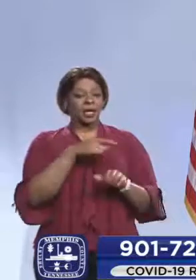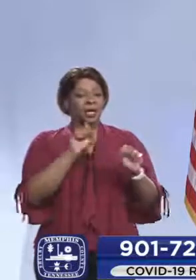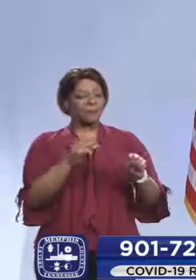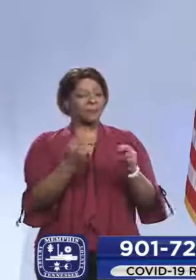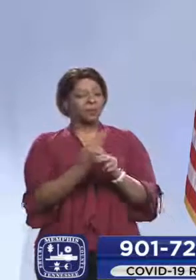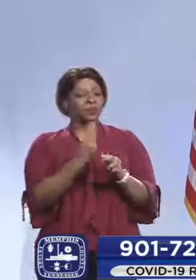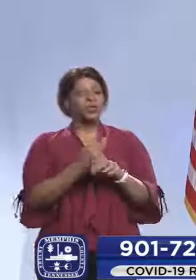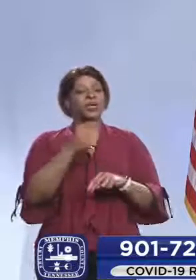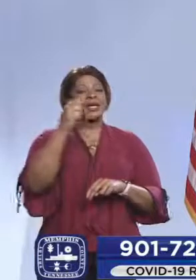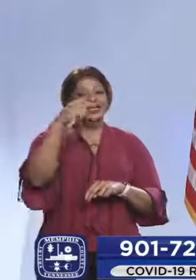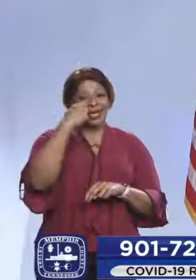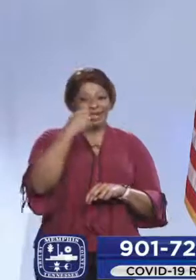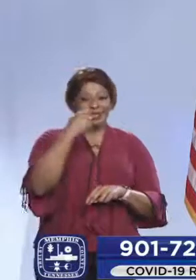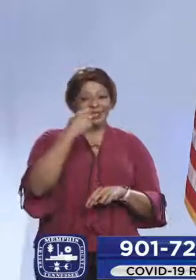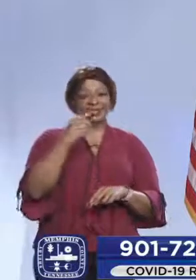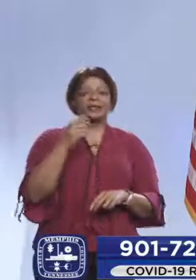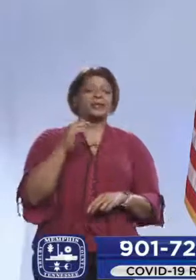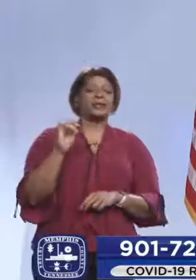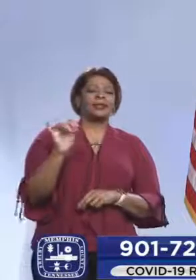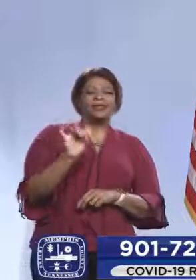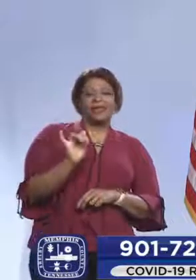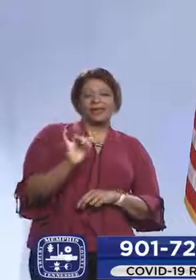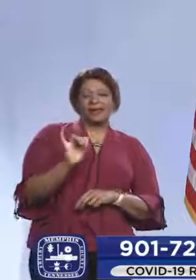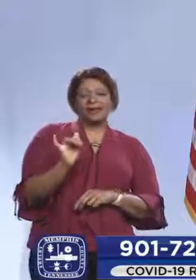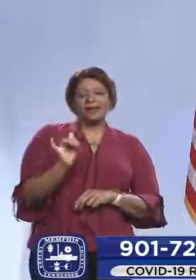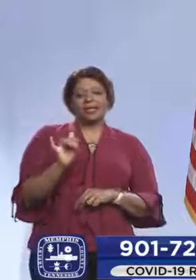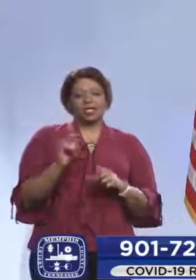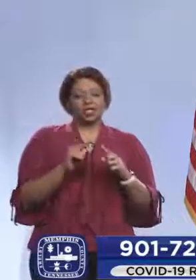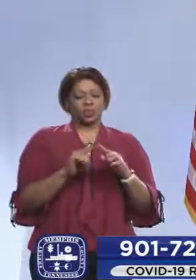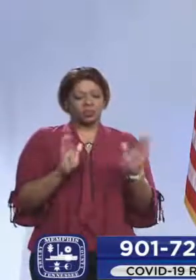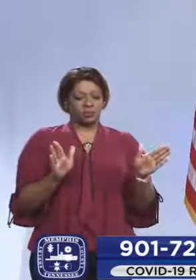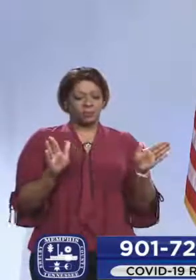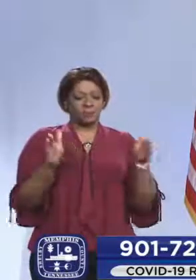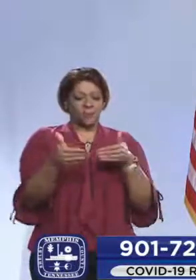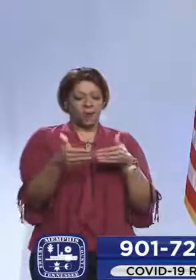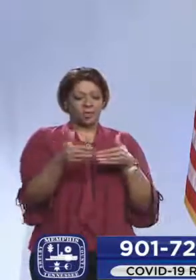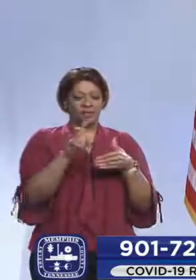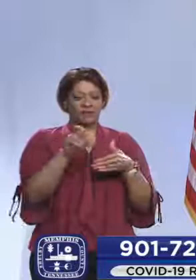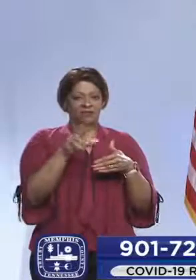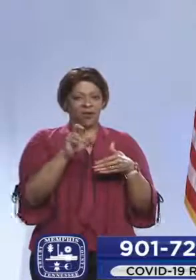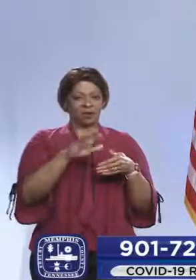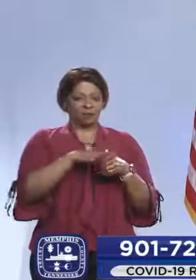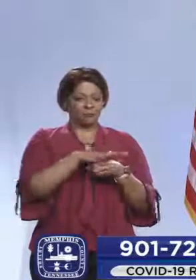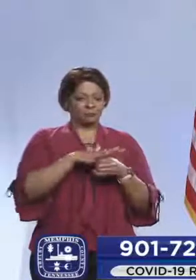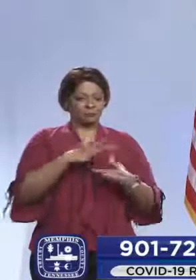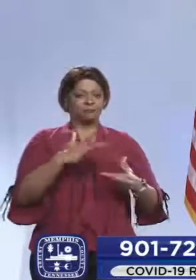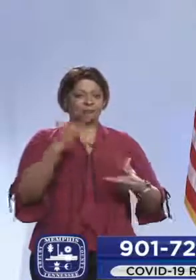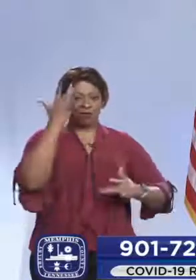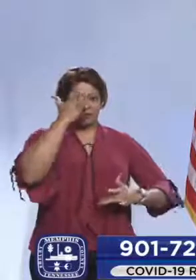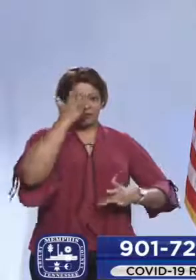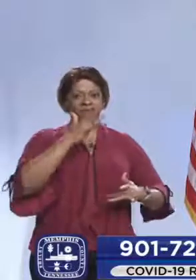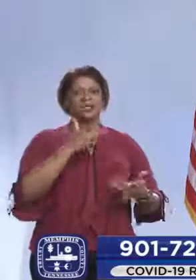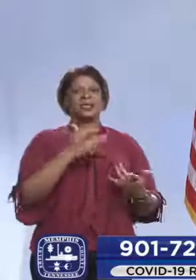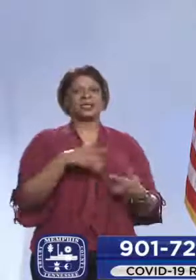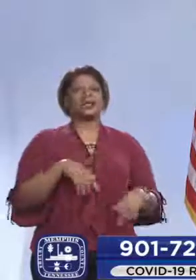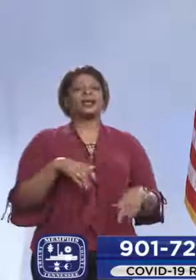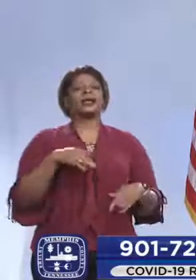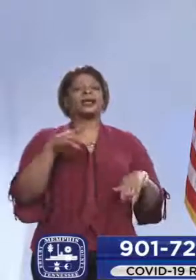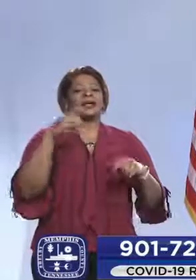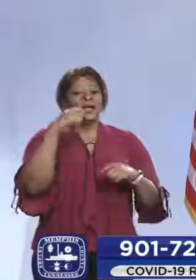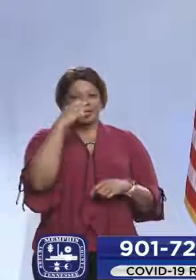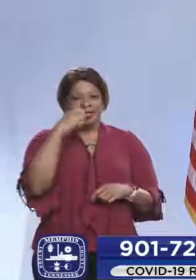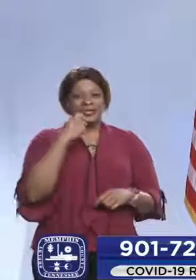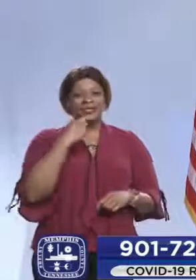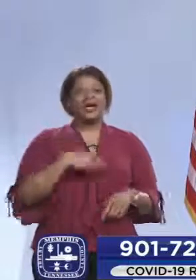use testing as sort of to box this virus in with testing, isolation,